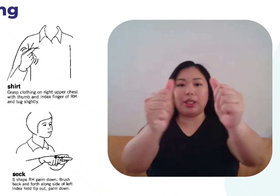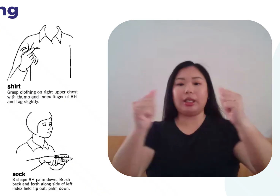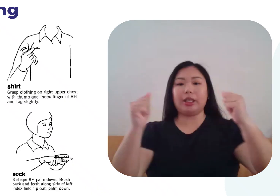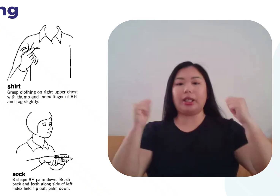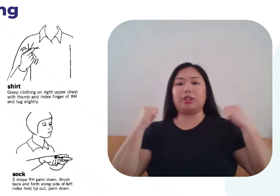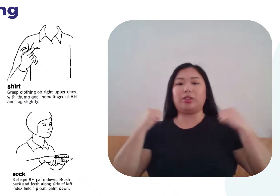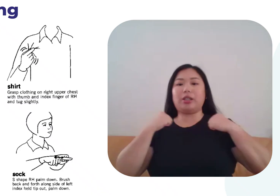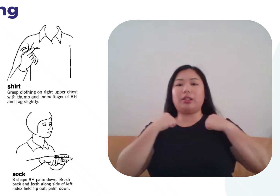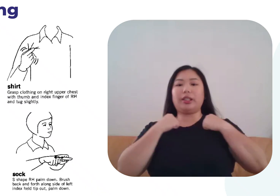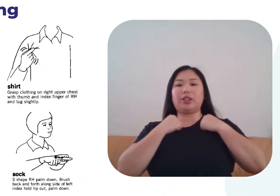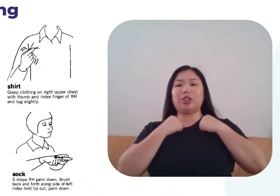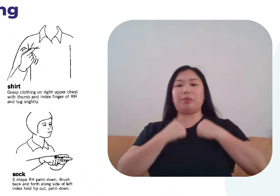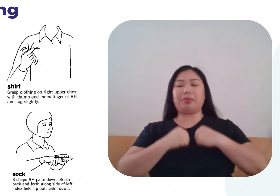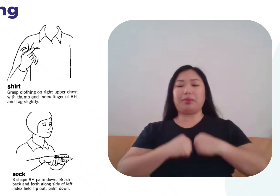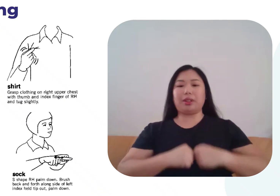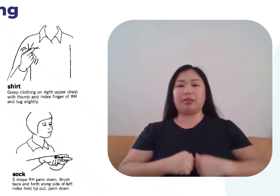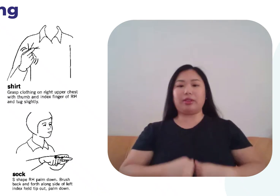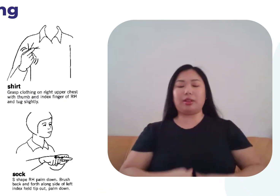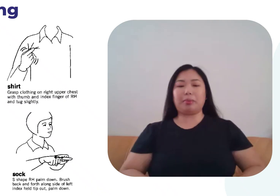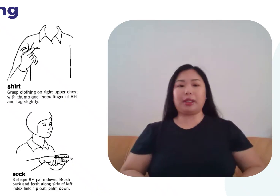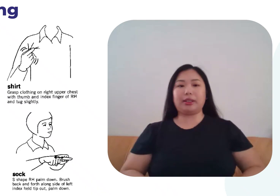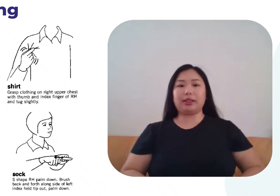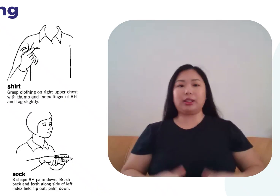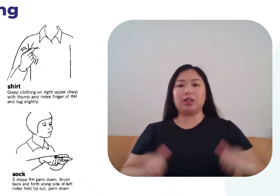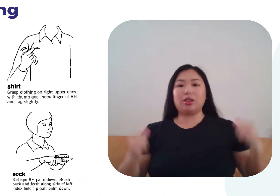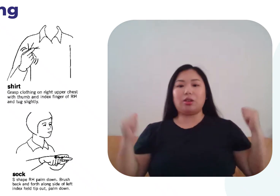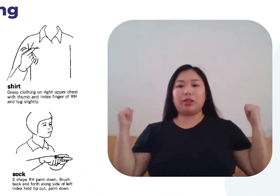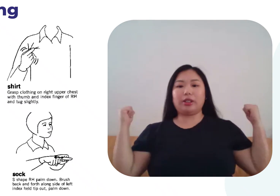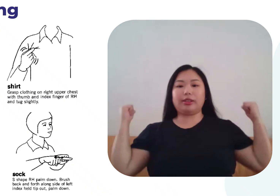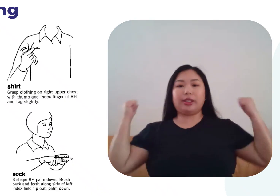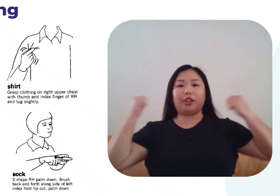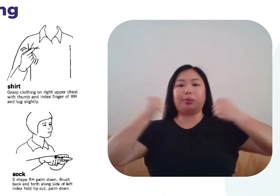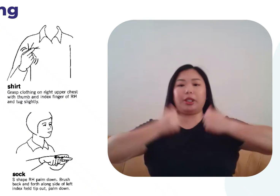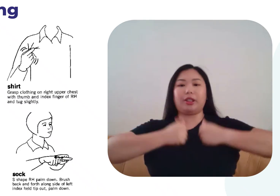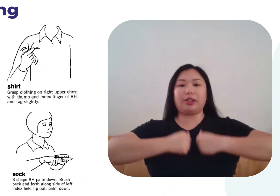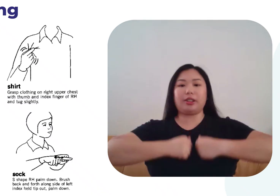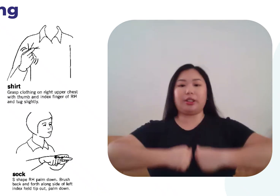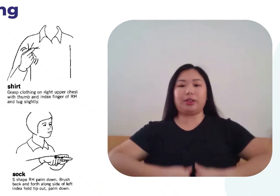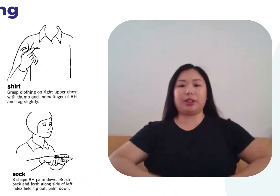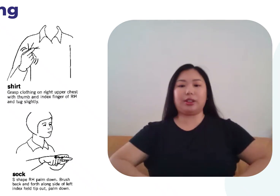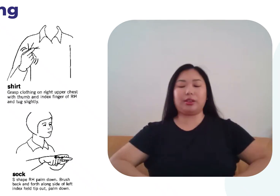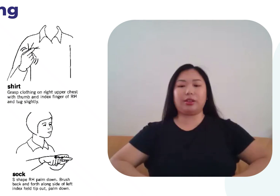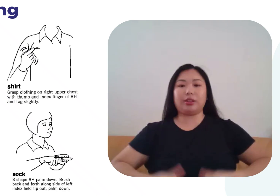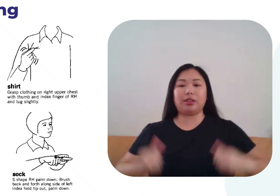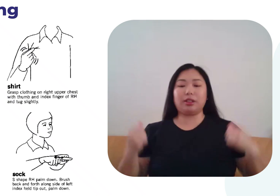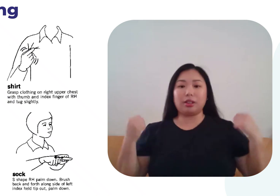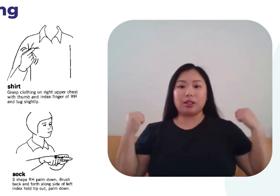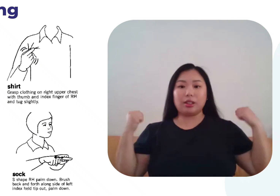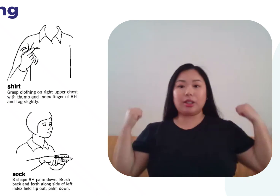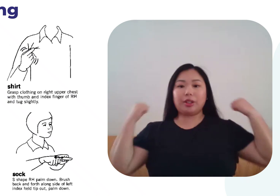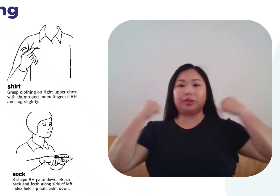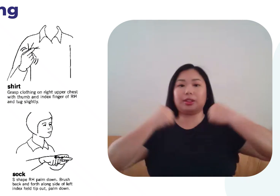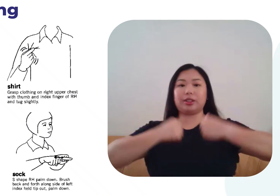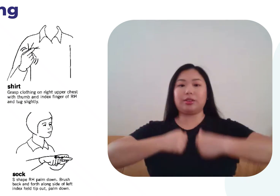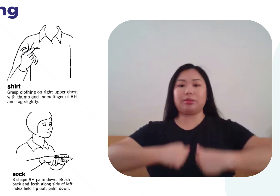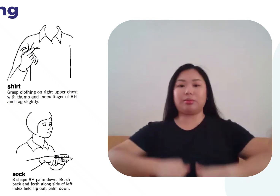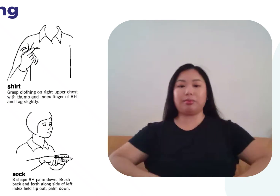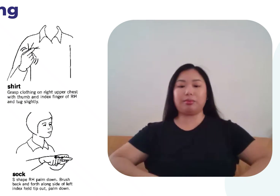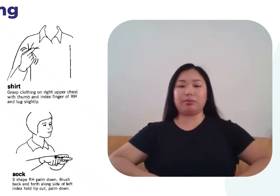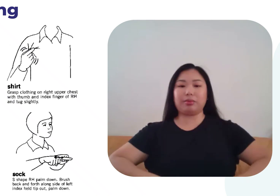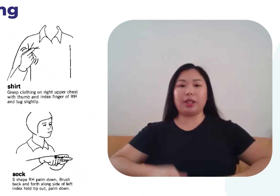up, and you outline the shape of the lapels, or it looks like you're putting on a coat.